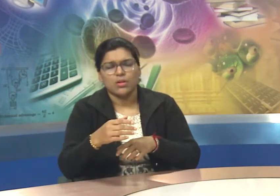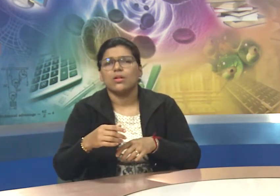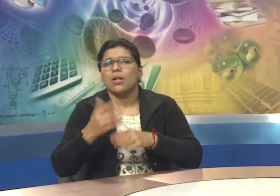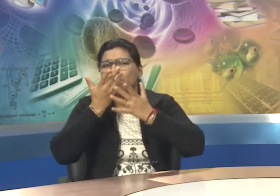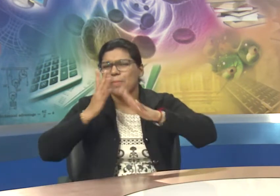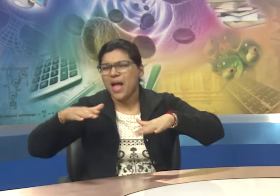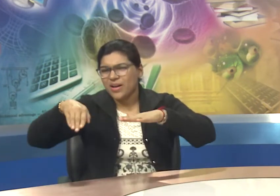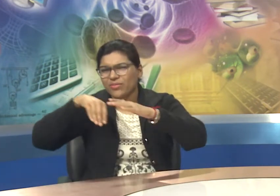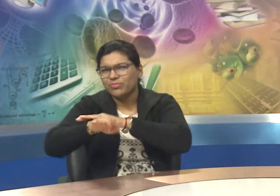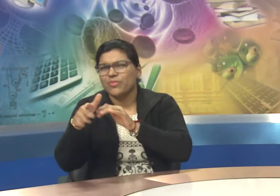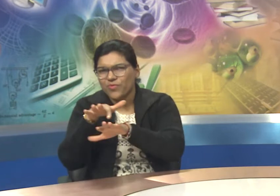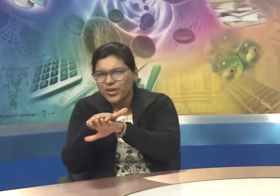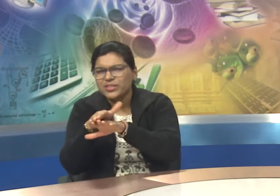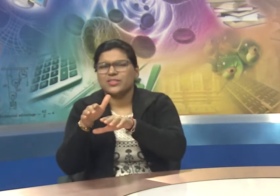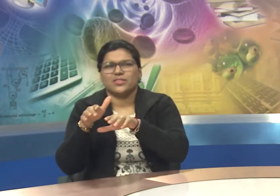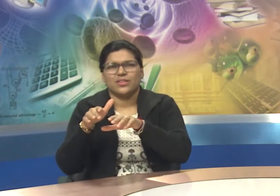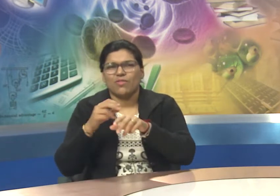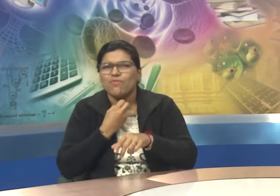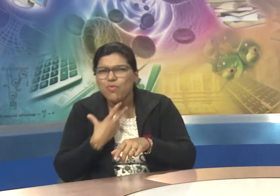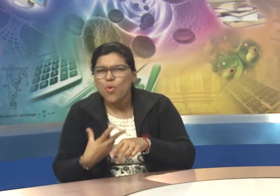All vertebrates or